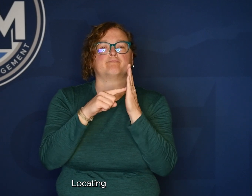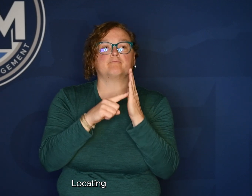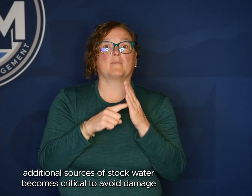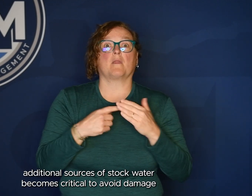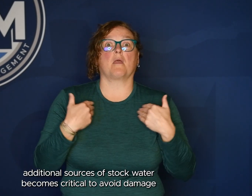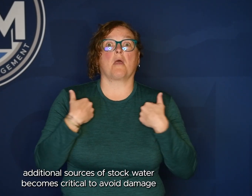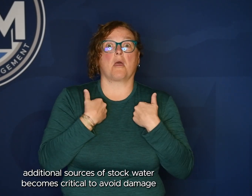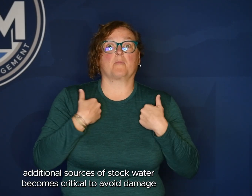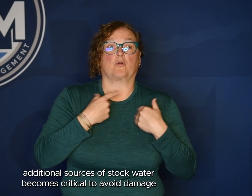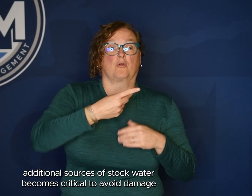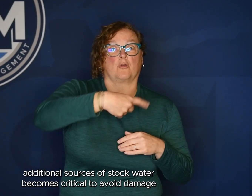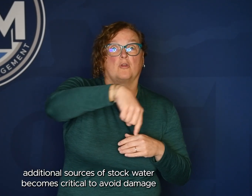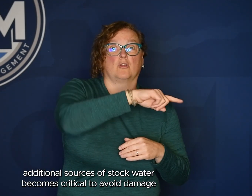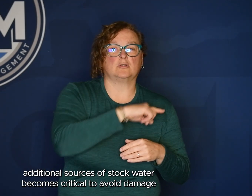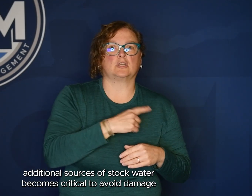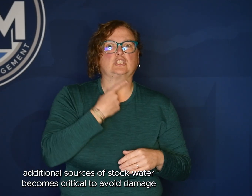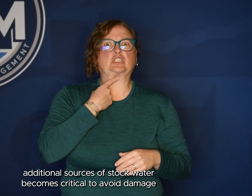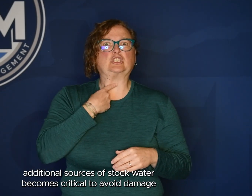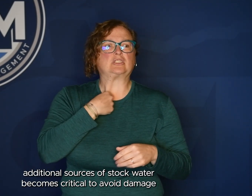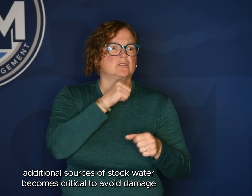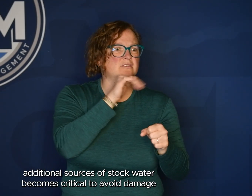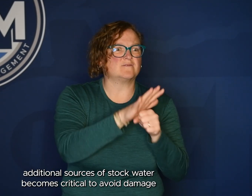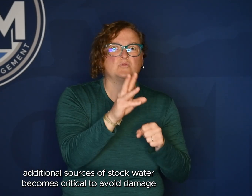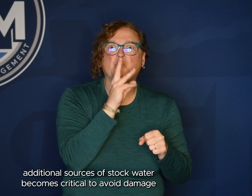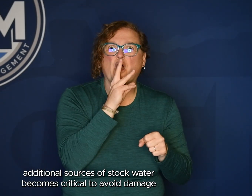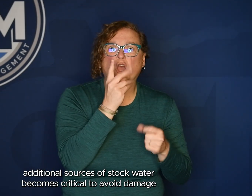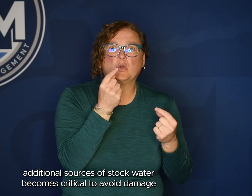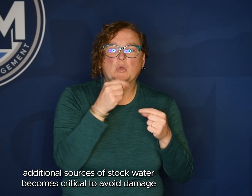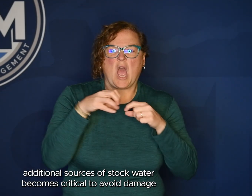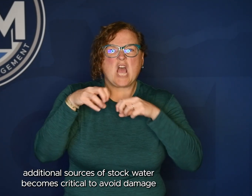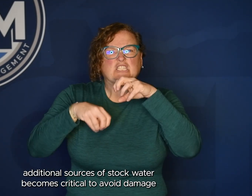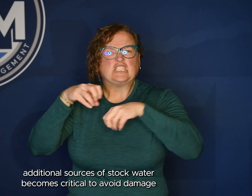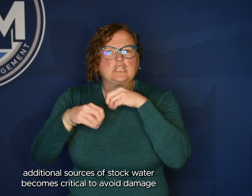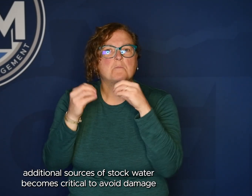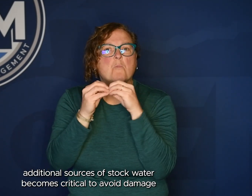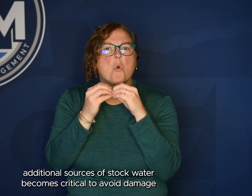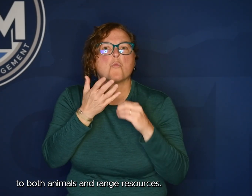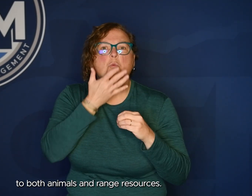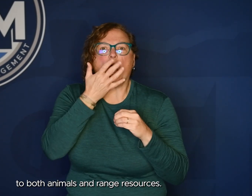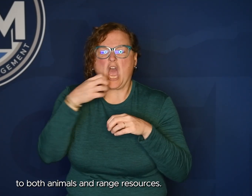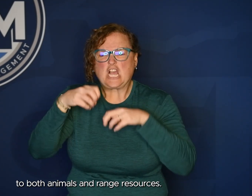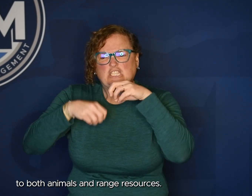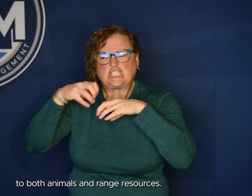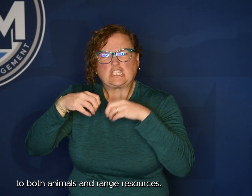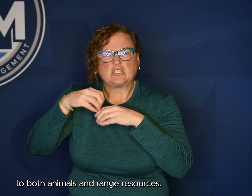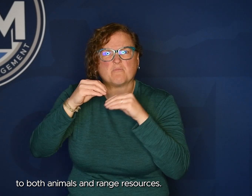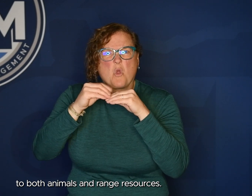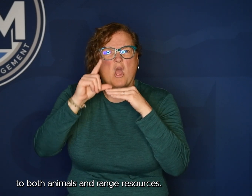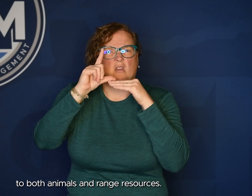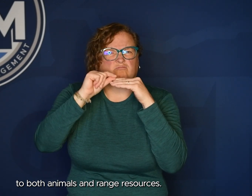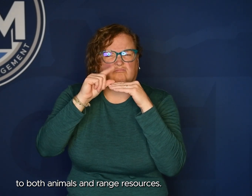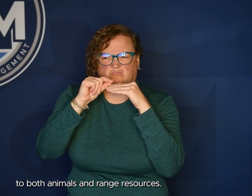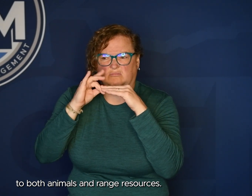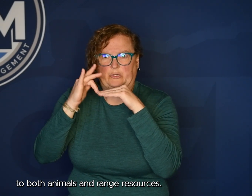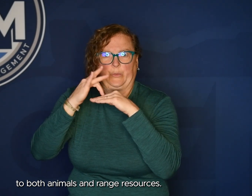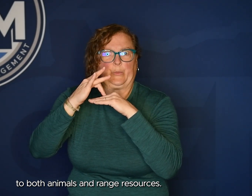Locating additional sources of stock water becomes critical to avoid damage to both animals and range